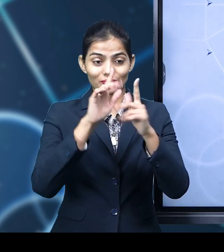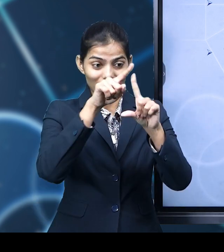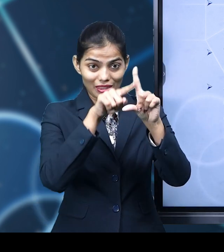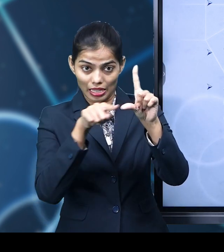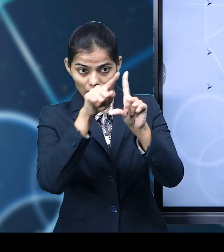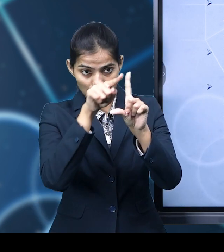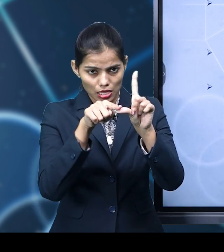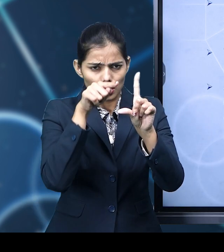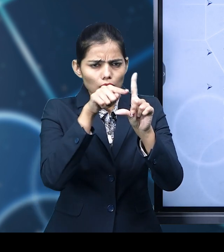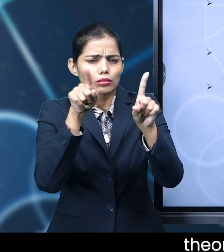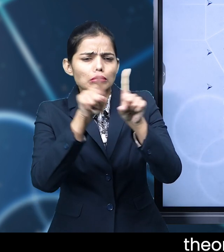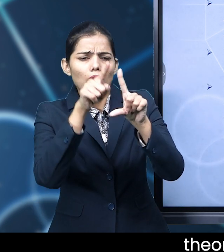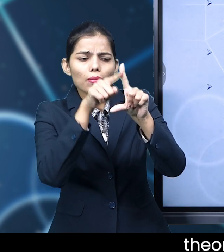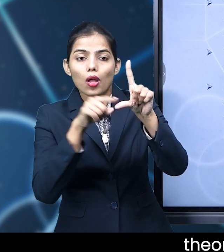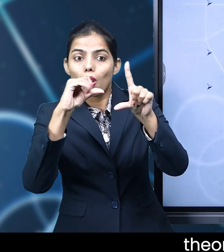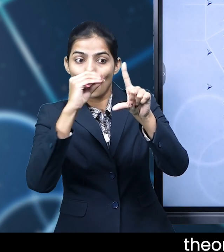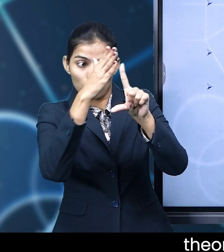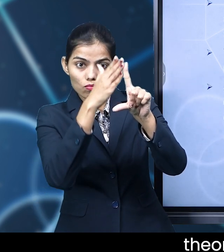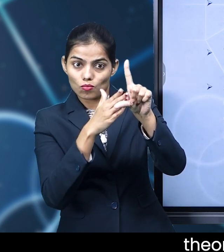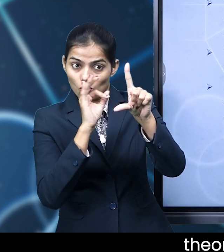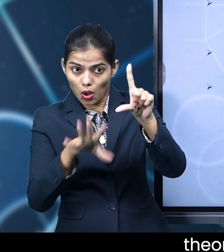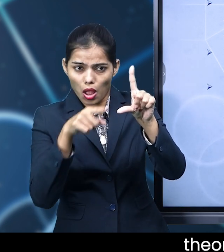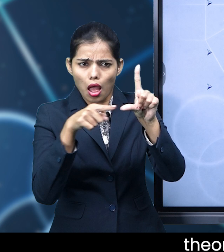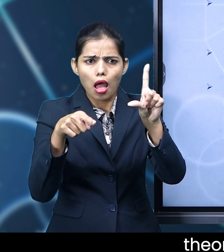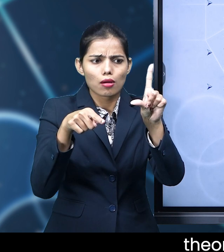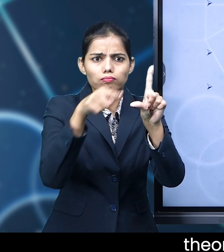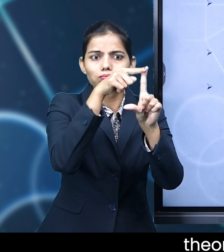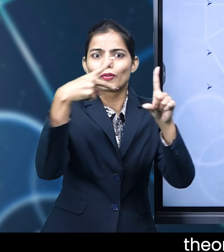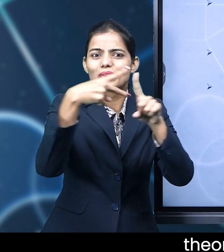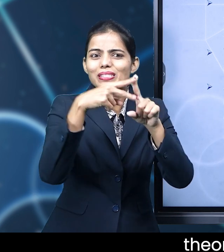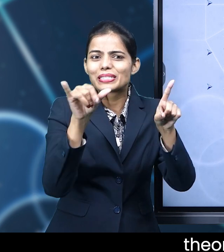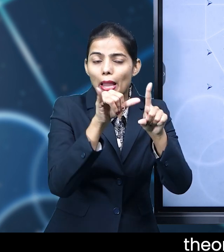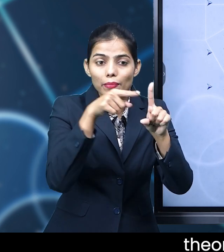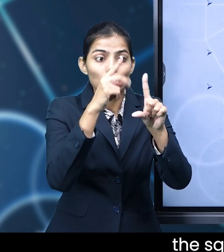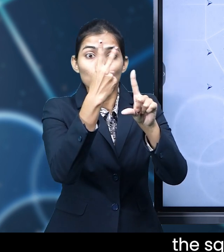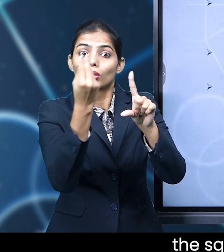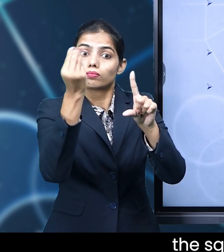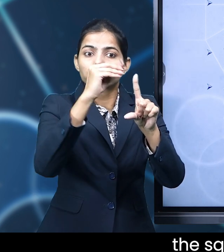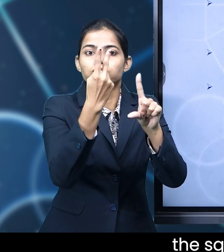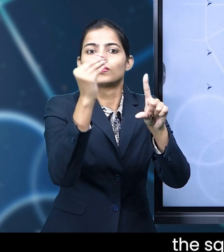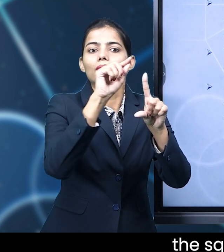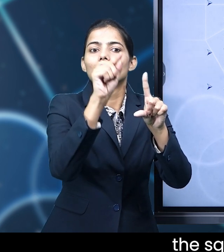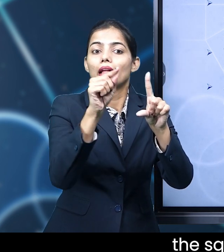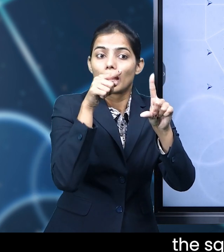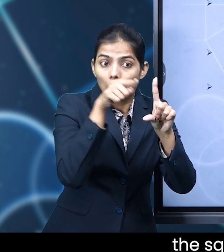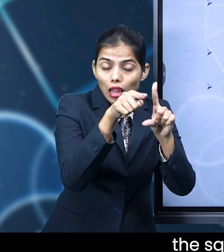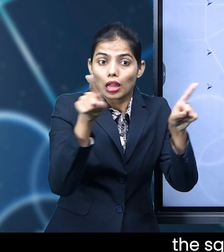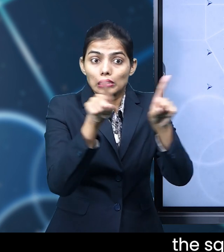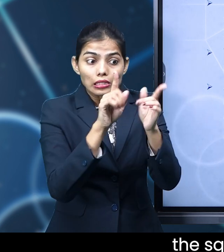As per the Pythagoras theorem, in a right-angle triangle, the square of the hypotenuse is equal to